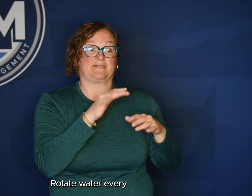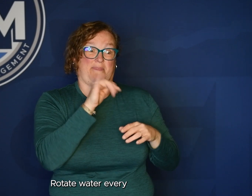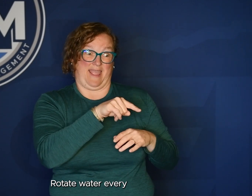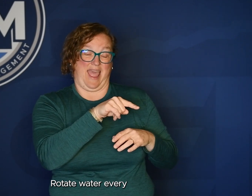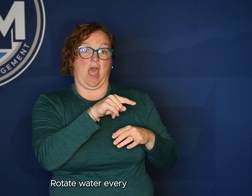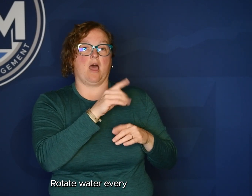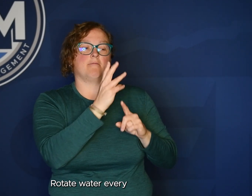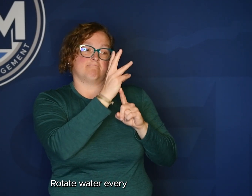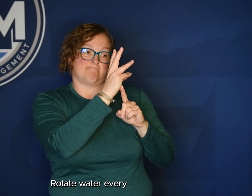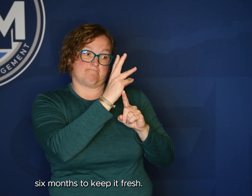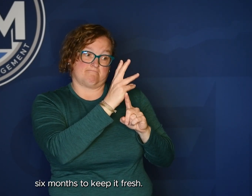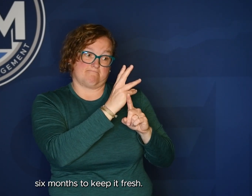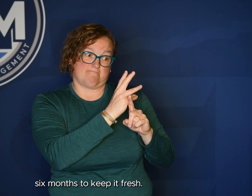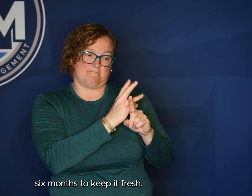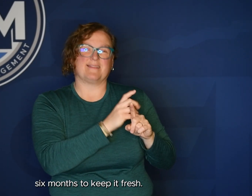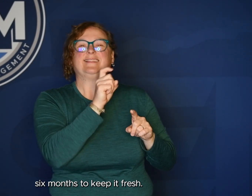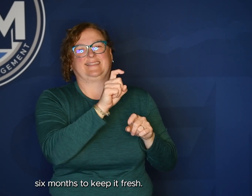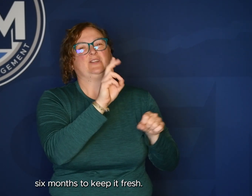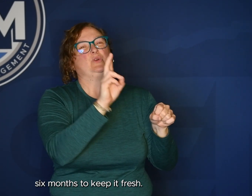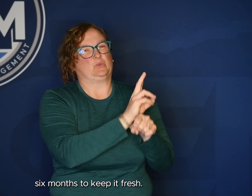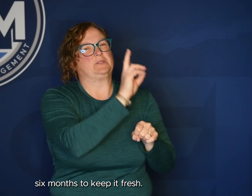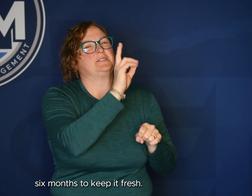Rotate water every 6 months to keep it fresh.